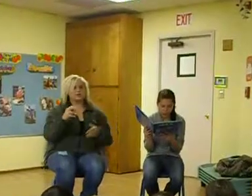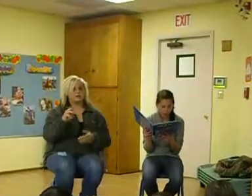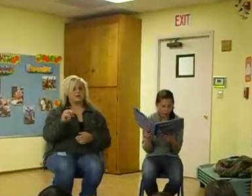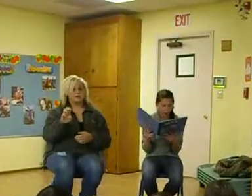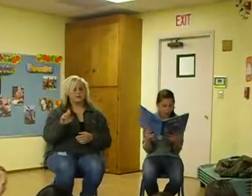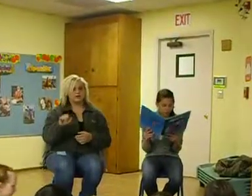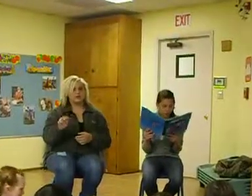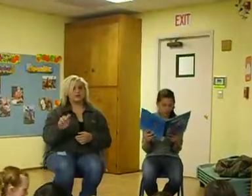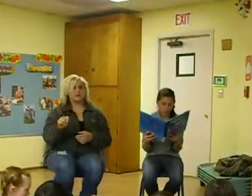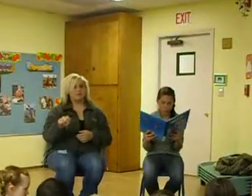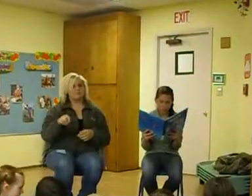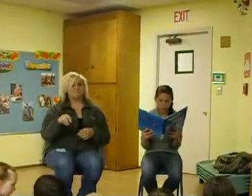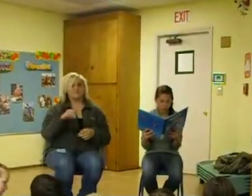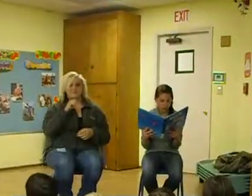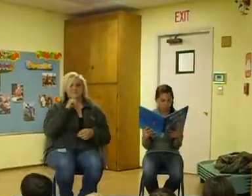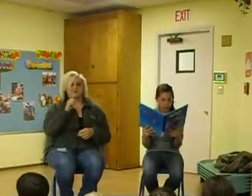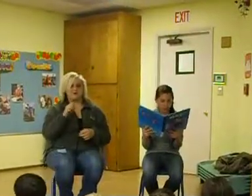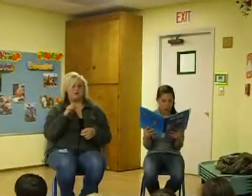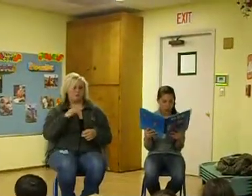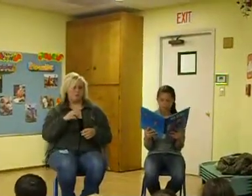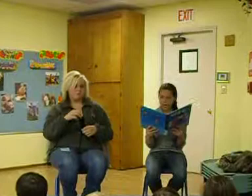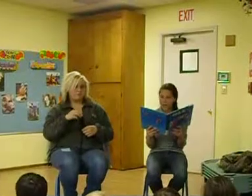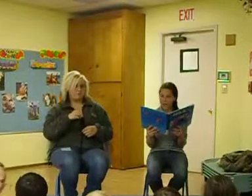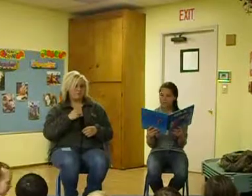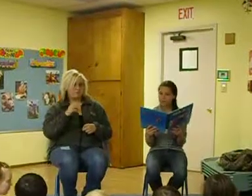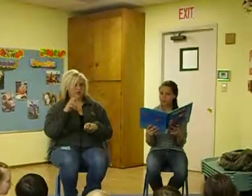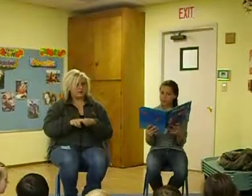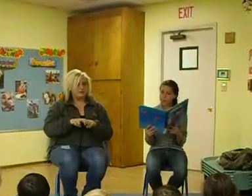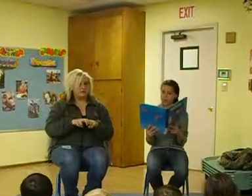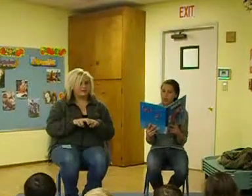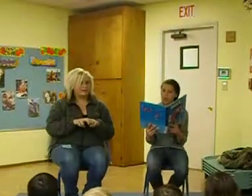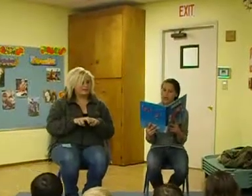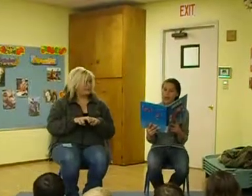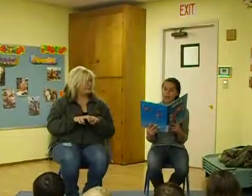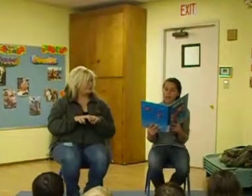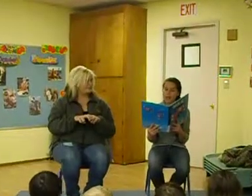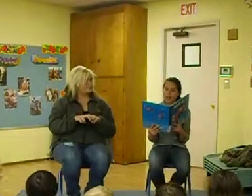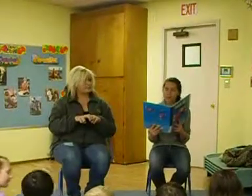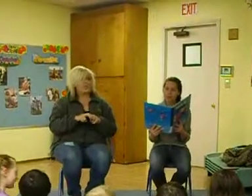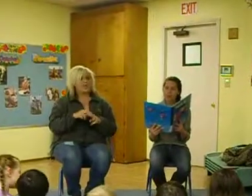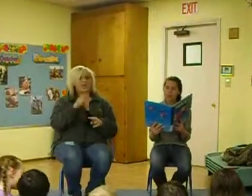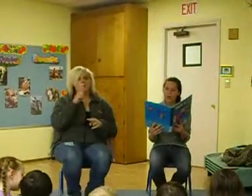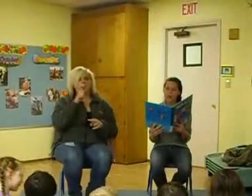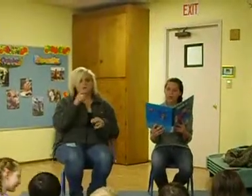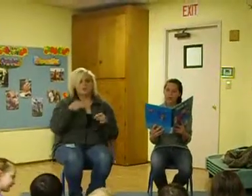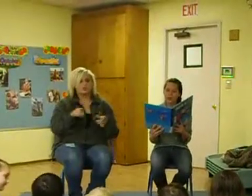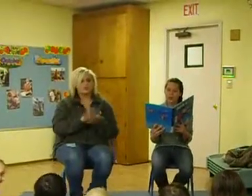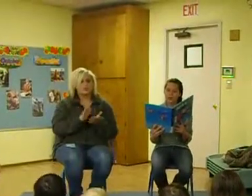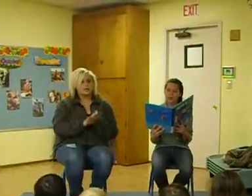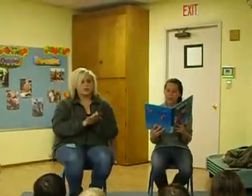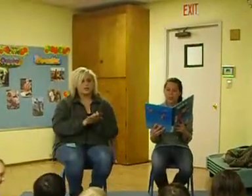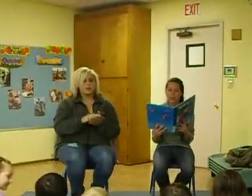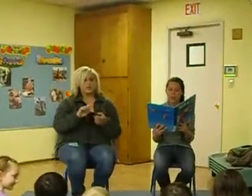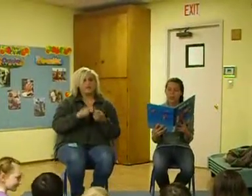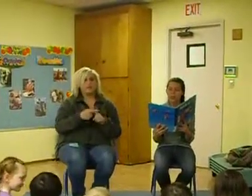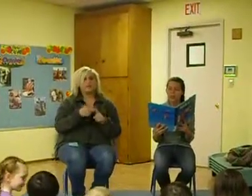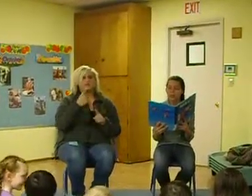keep him from in his seat in class. At lunchtime in the schoolyard, to his friends he was still plain and ordinary